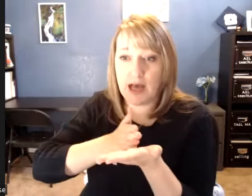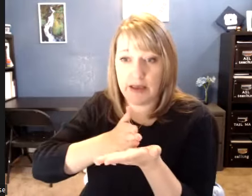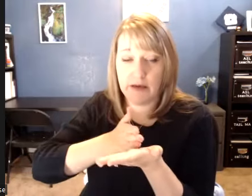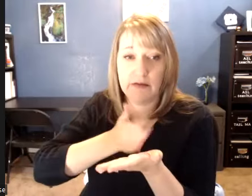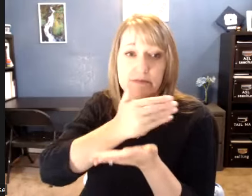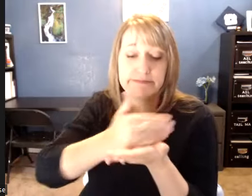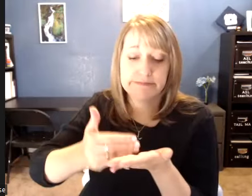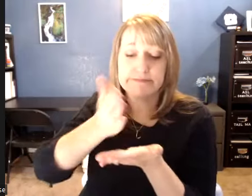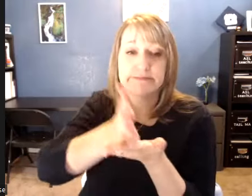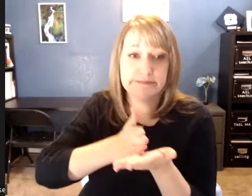pie.